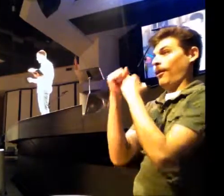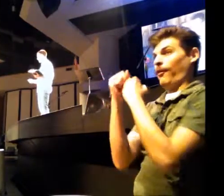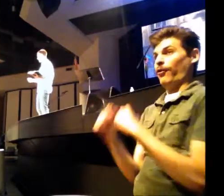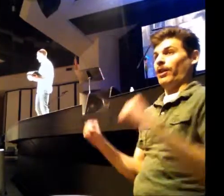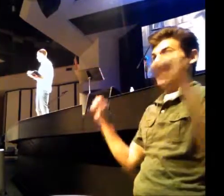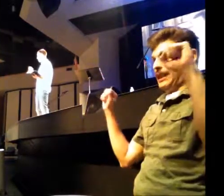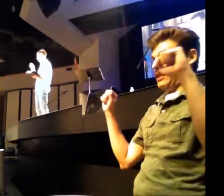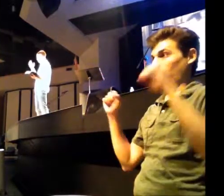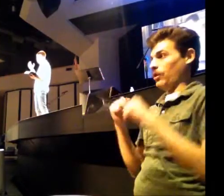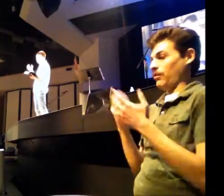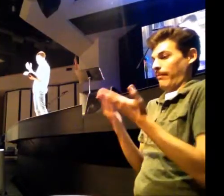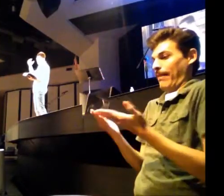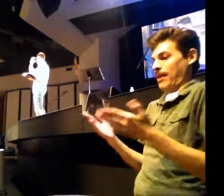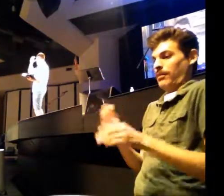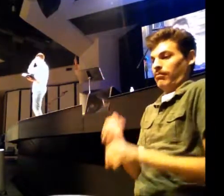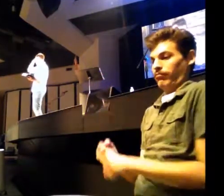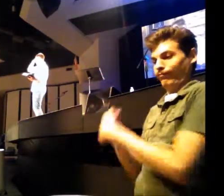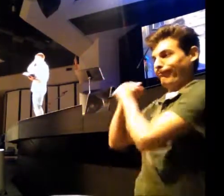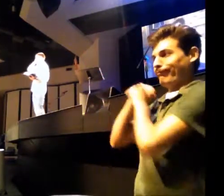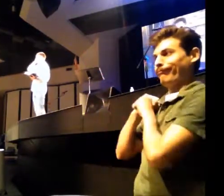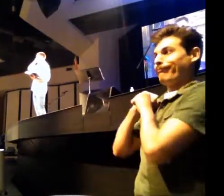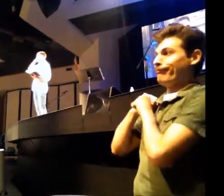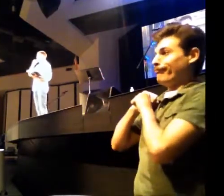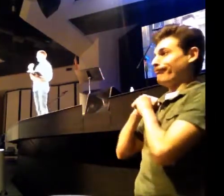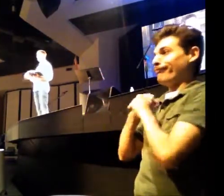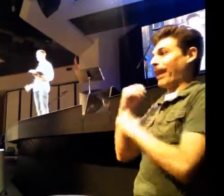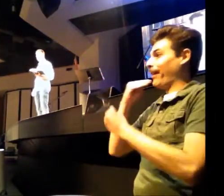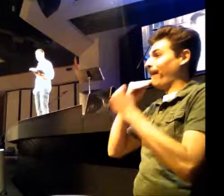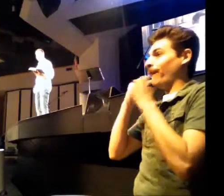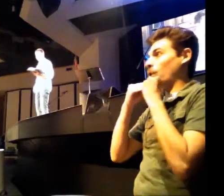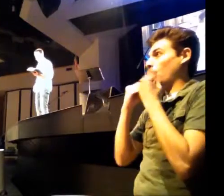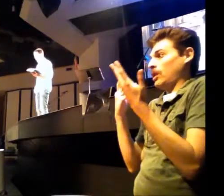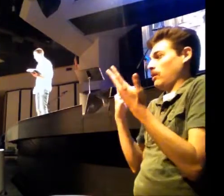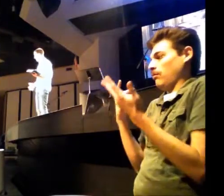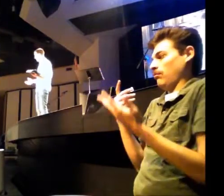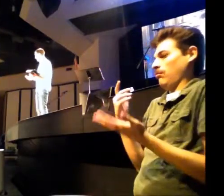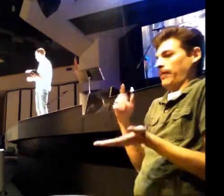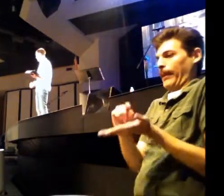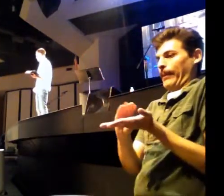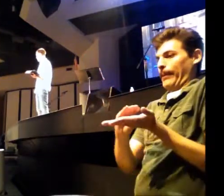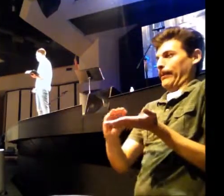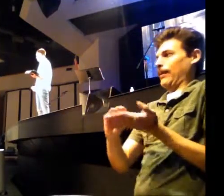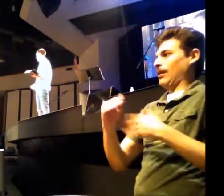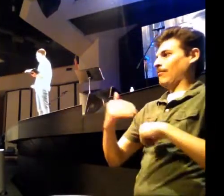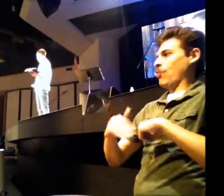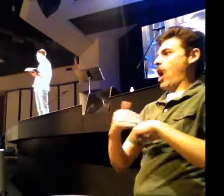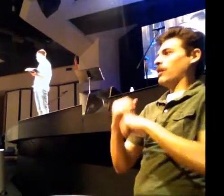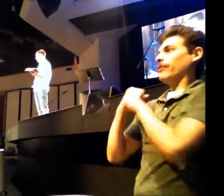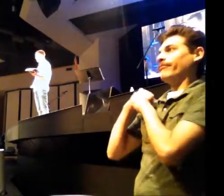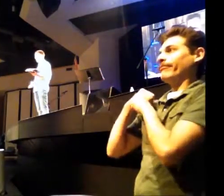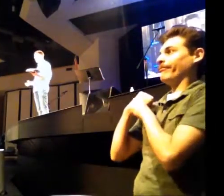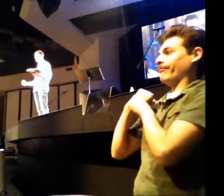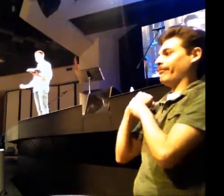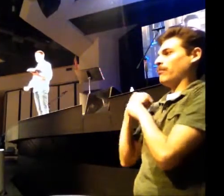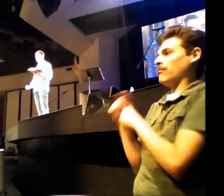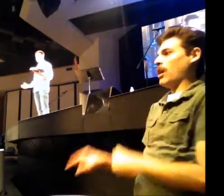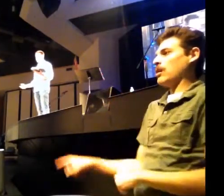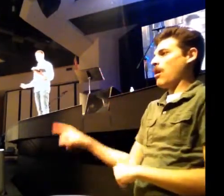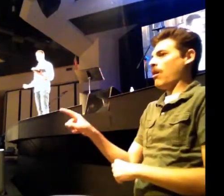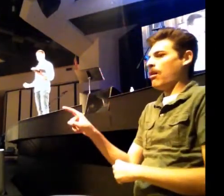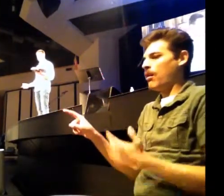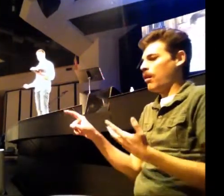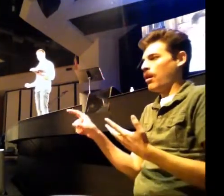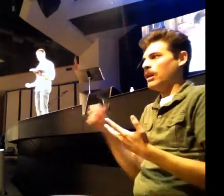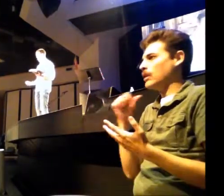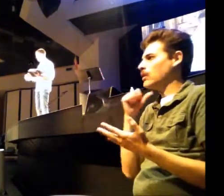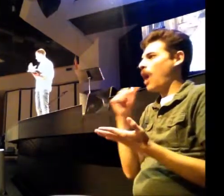but the possessions they have, and the food is just the dough on their backs, apparently. And they finally get to a spot where they're like, you know what, this isn't going to rise, we're not going to